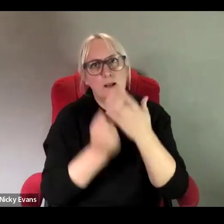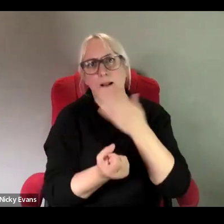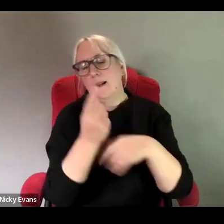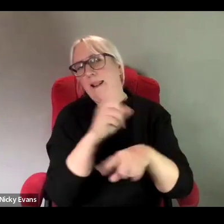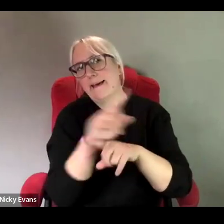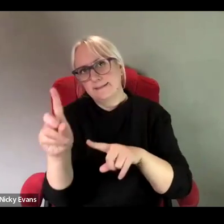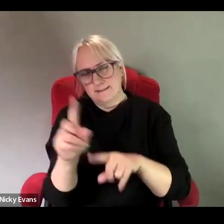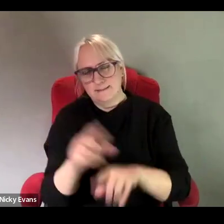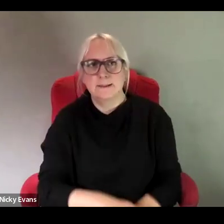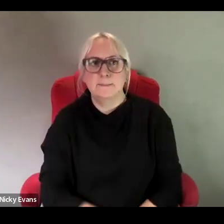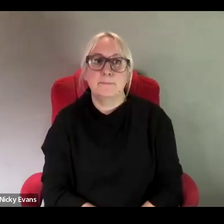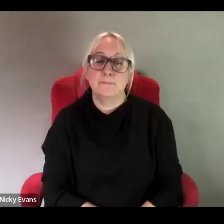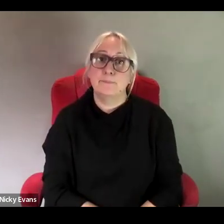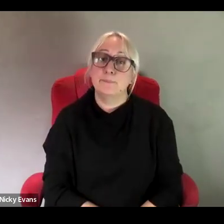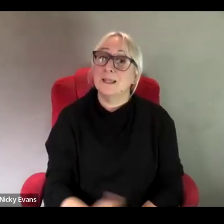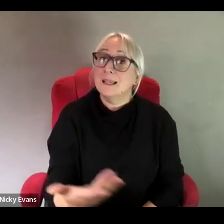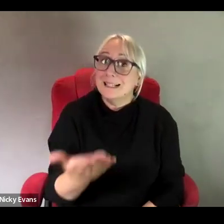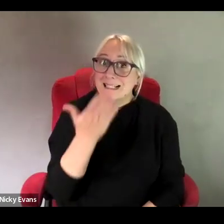So it seems like they're